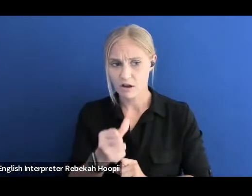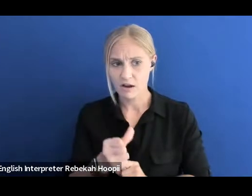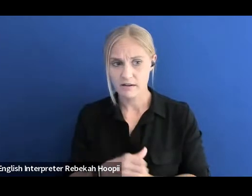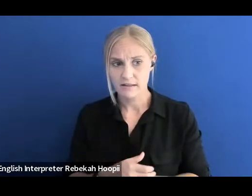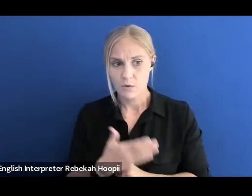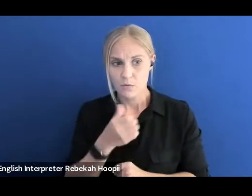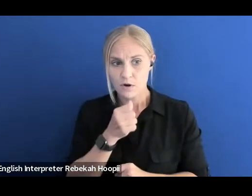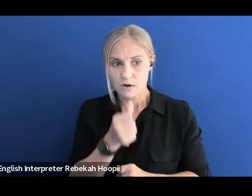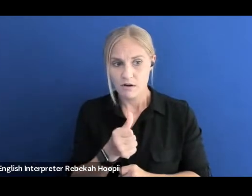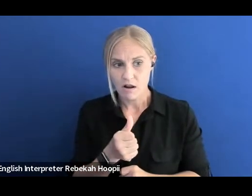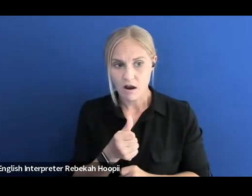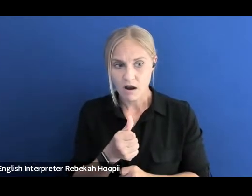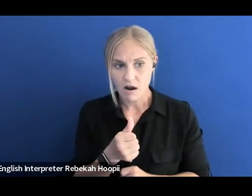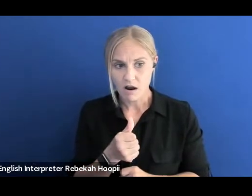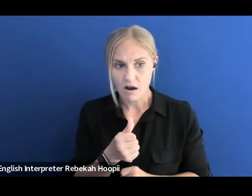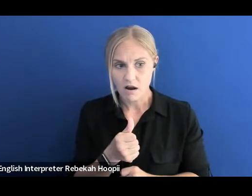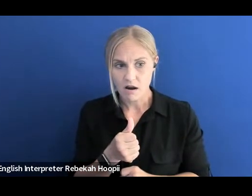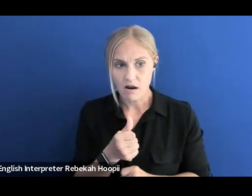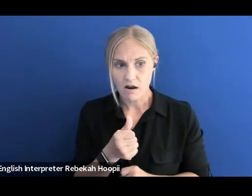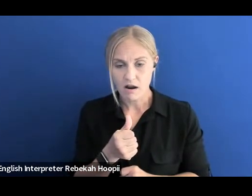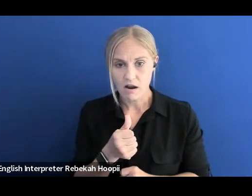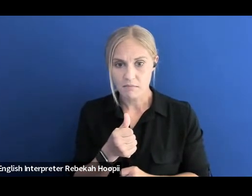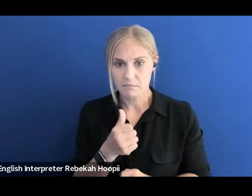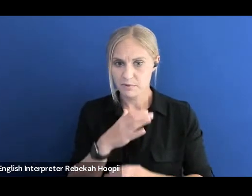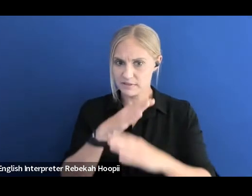Thank you for giving me this time. It's